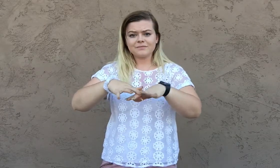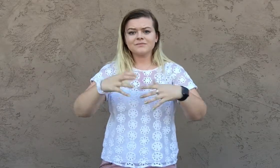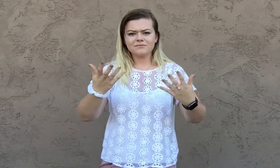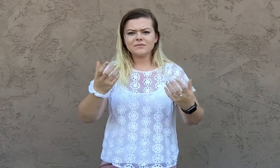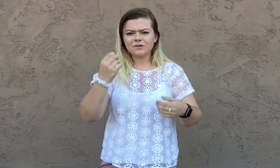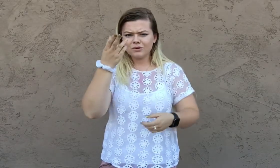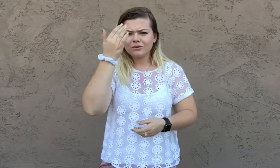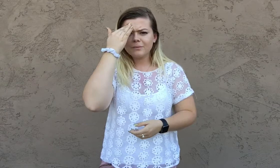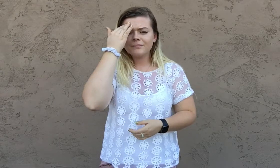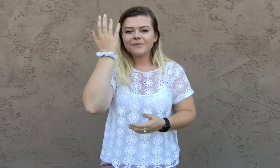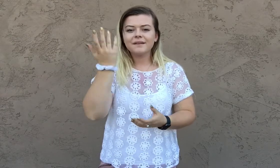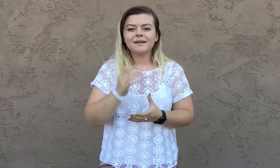combine them,